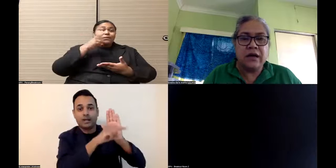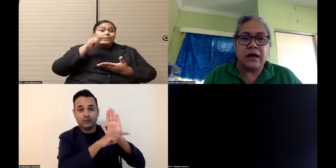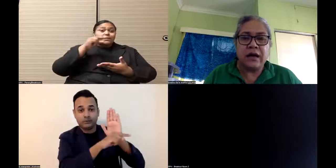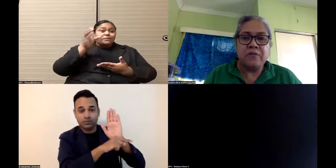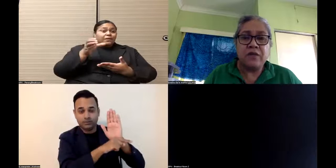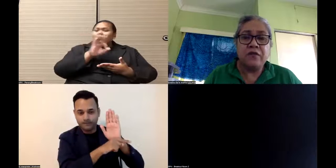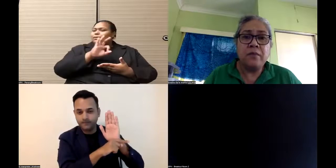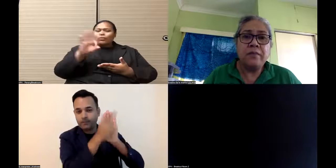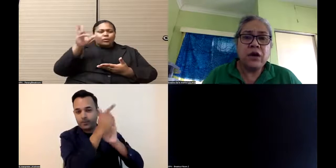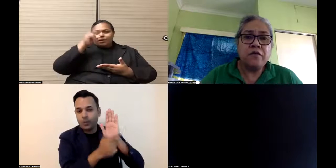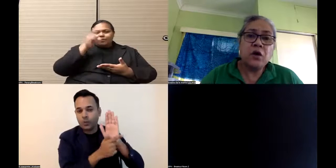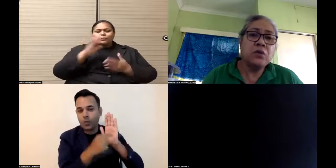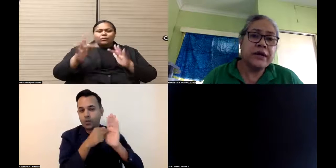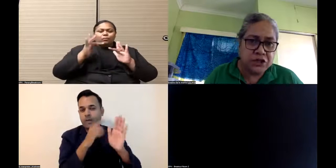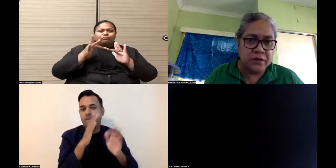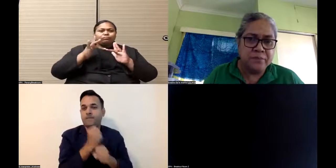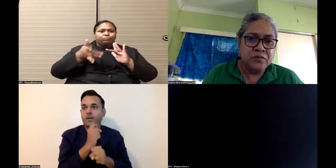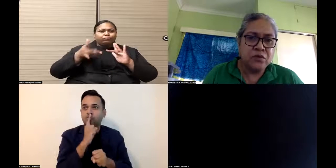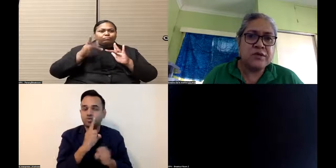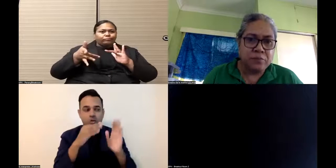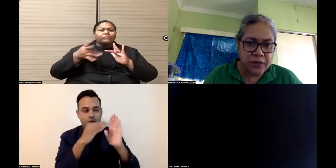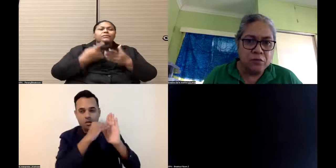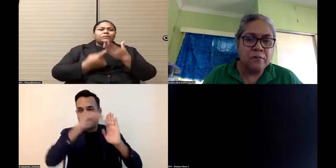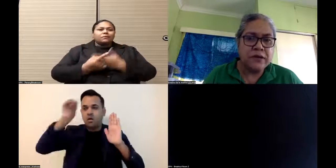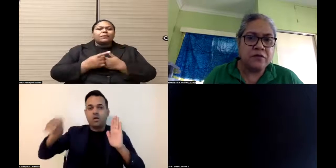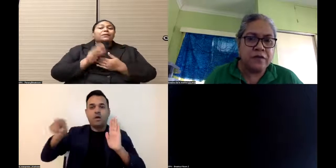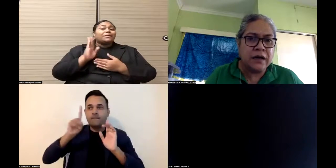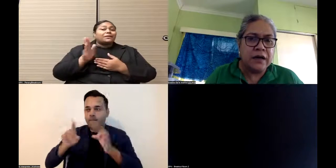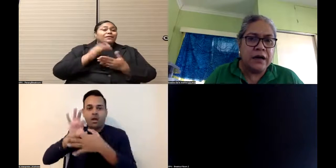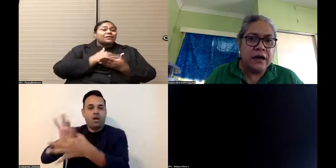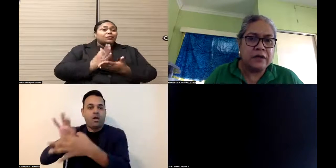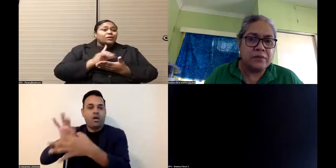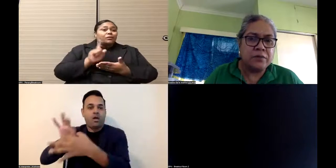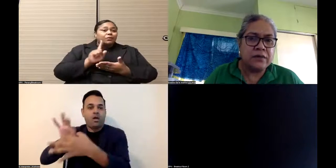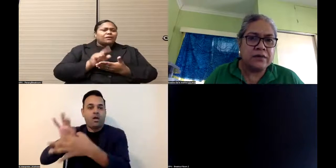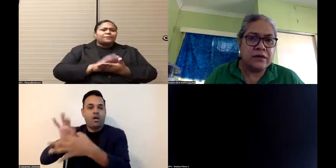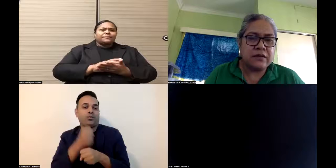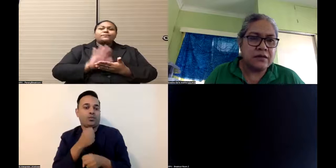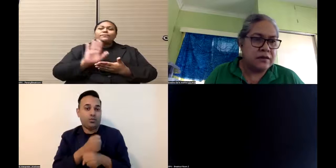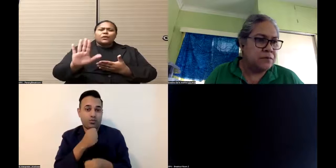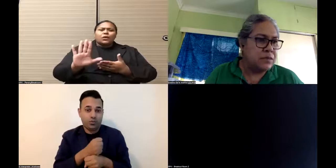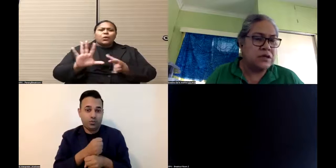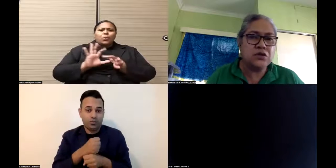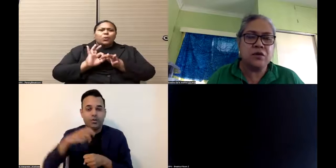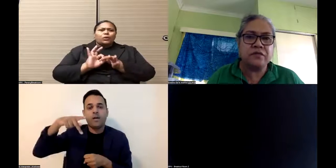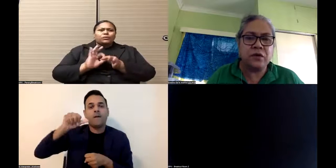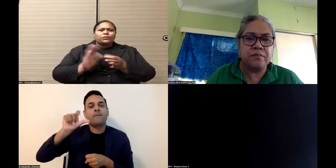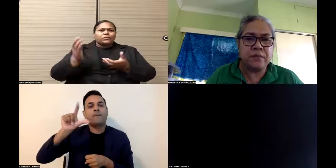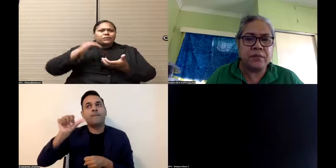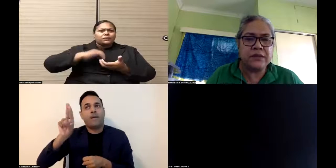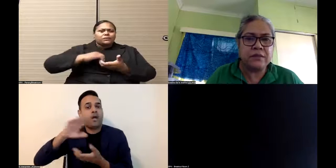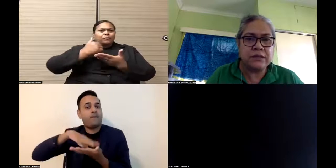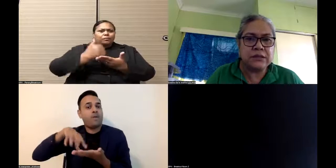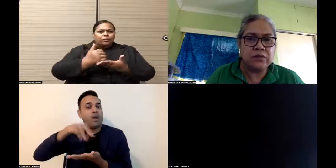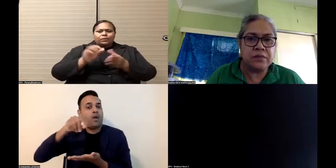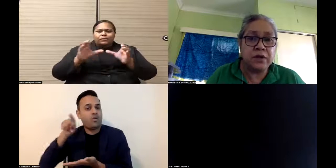sharing forming of coalition to support the movement of support the issue of